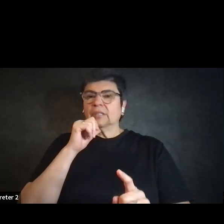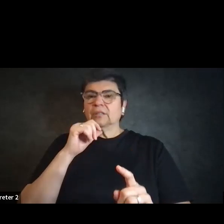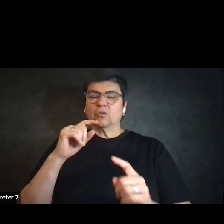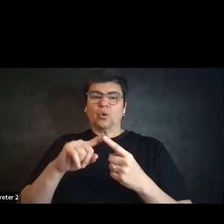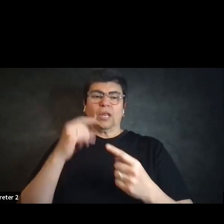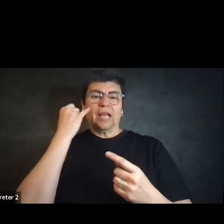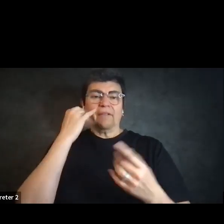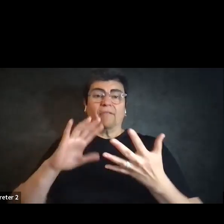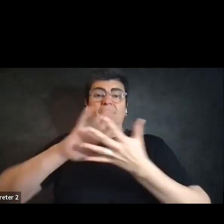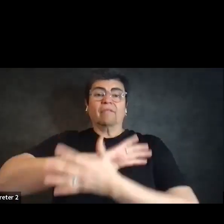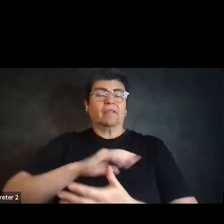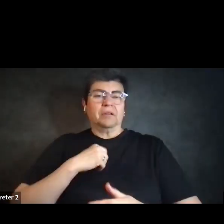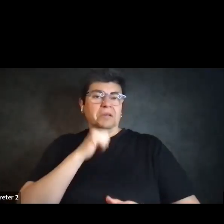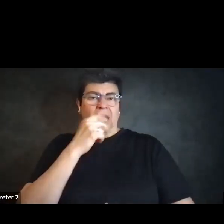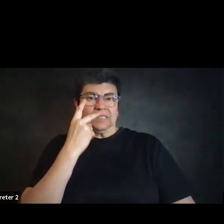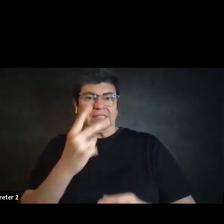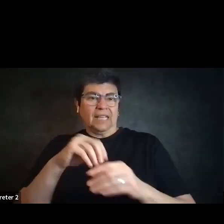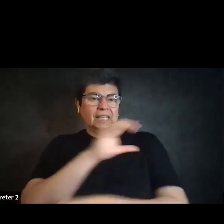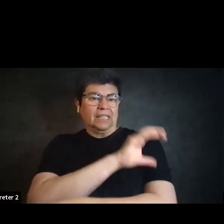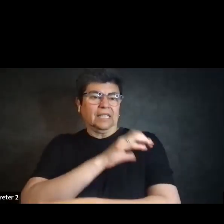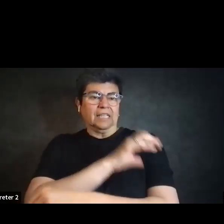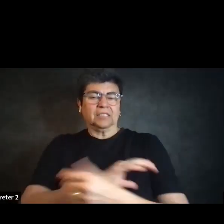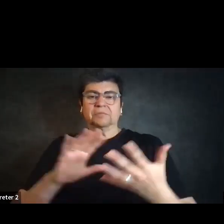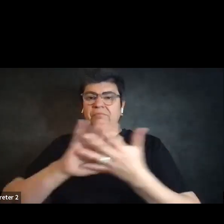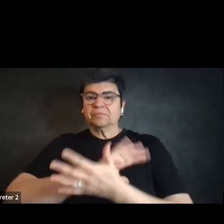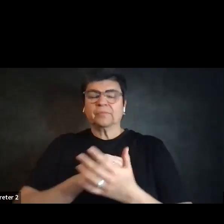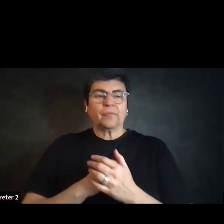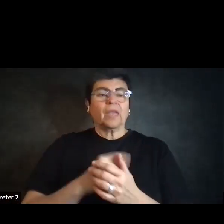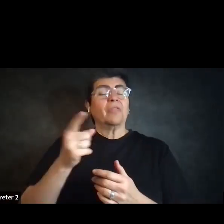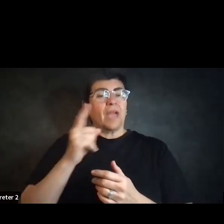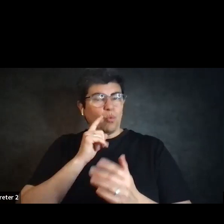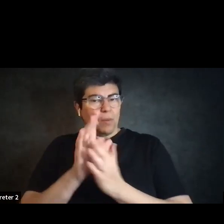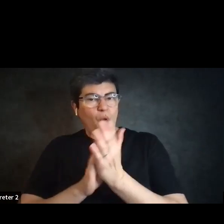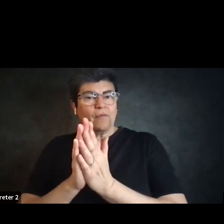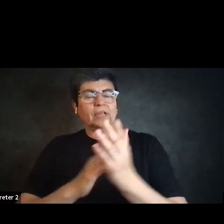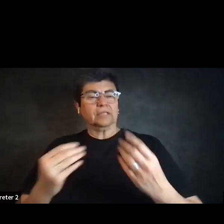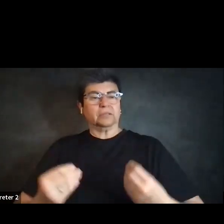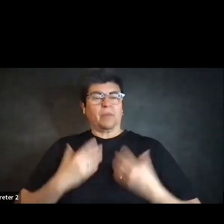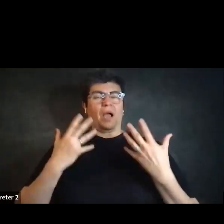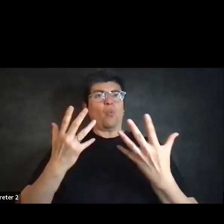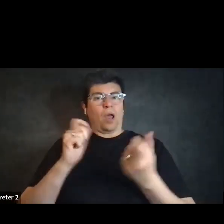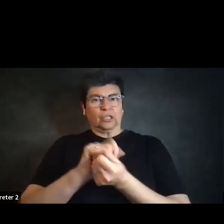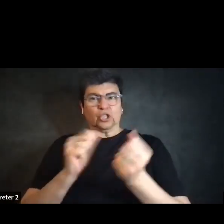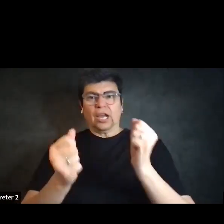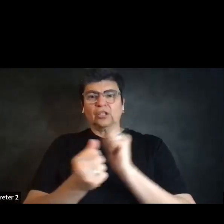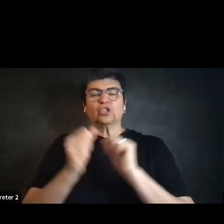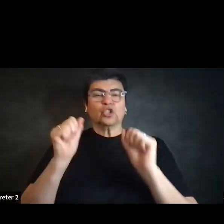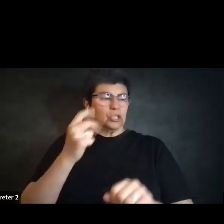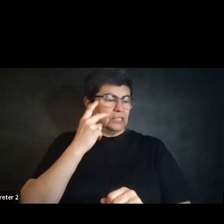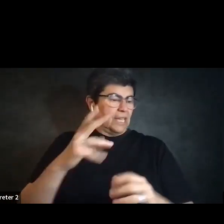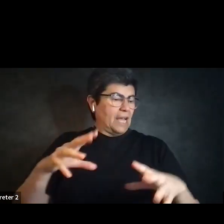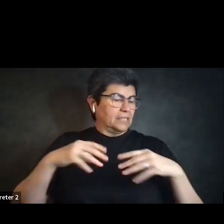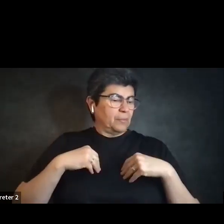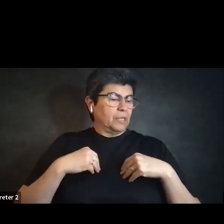they are in clinics. They were motivated, and it inspired them to change. They were able to see the acceptance